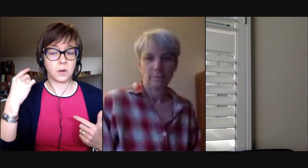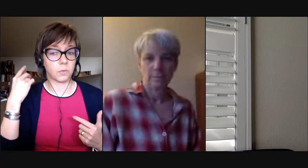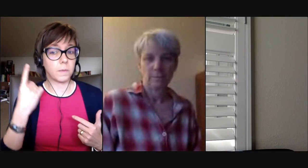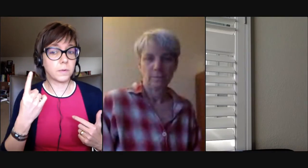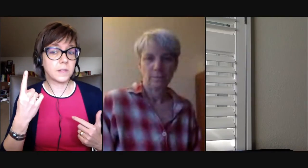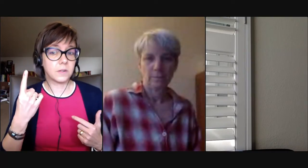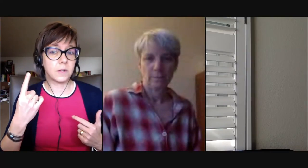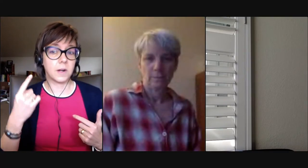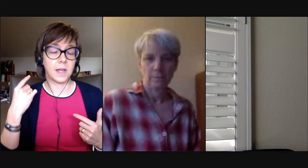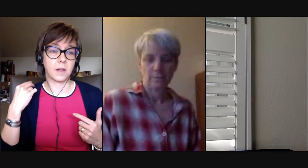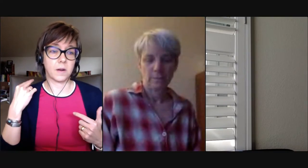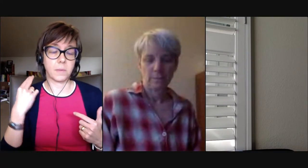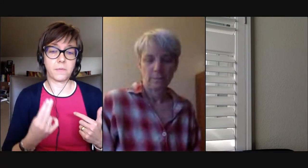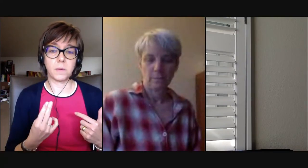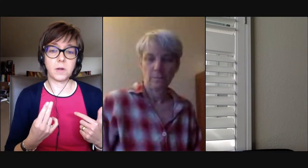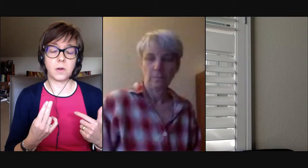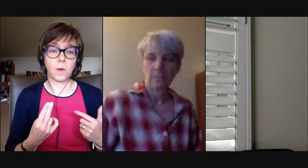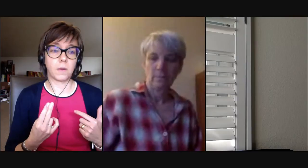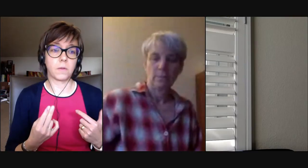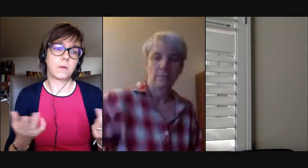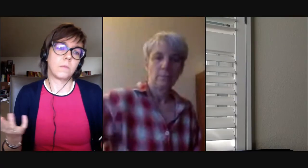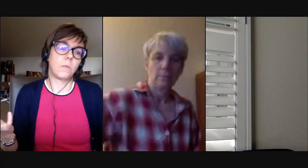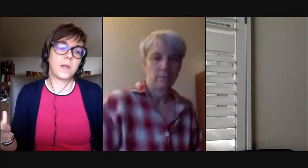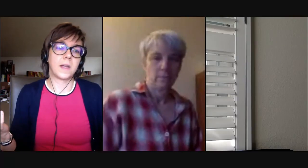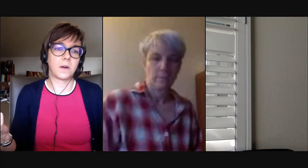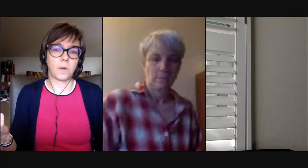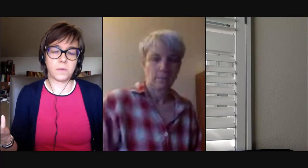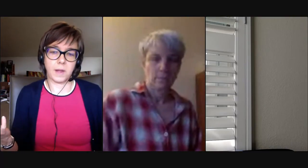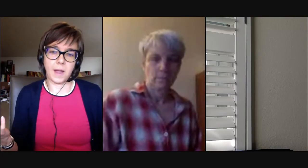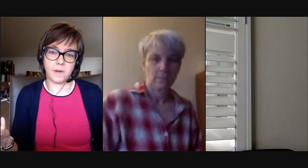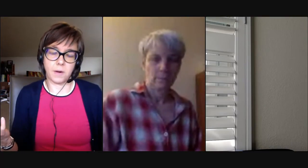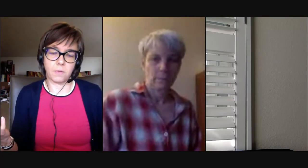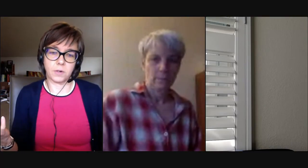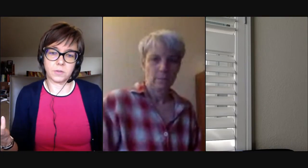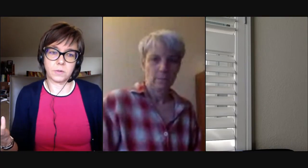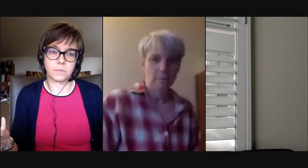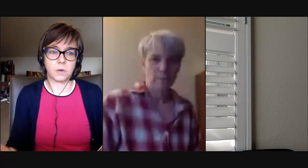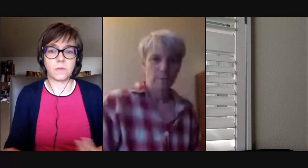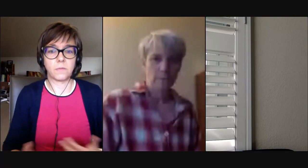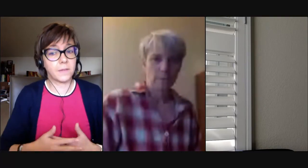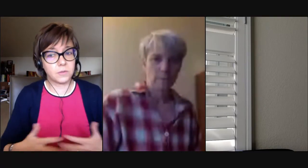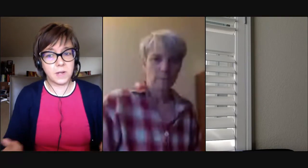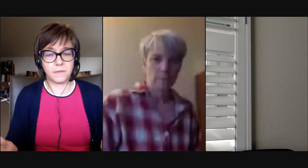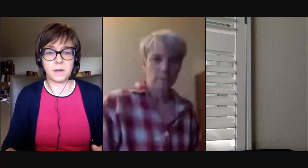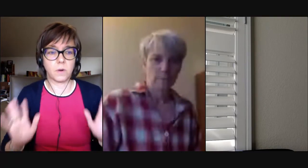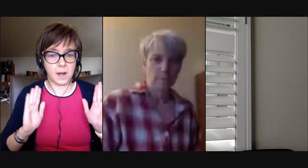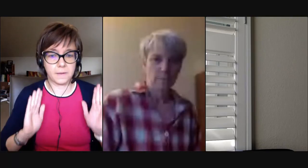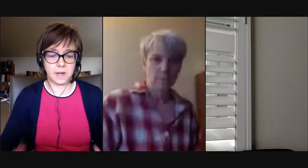one presenter and on a platform that we know well, we can get away with like half an hour rehearsal. So if we have a 2-day event, we're going to have a